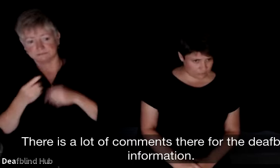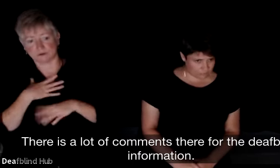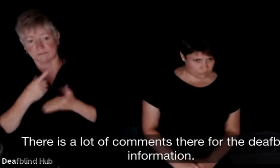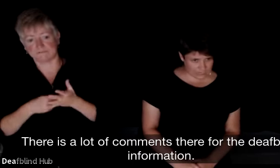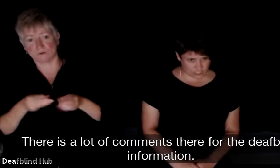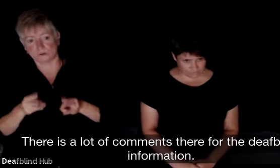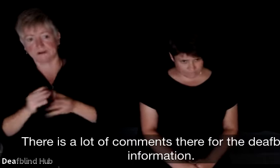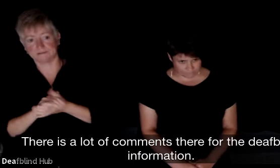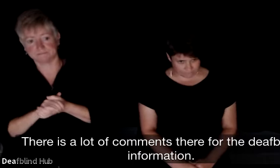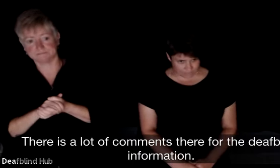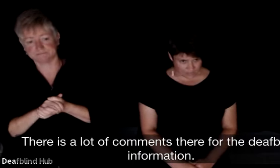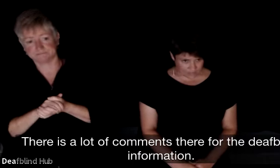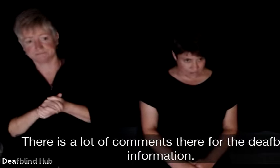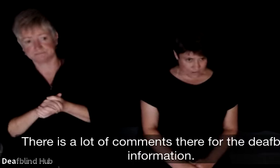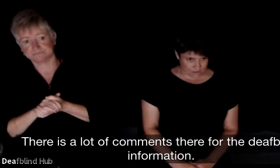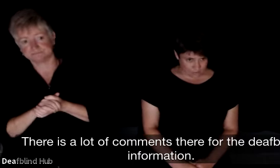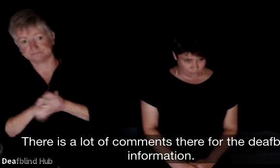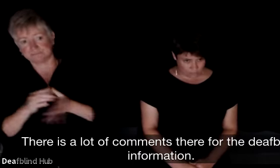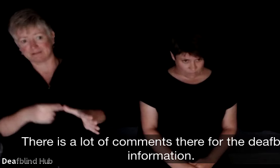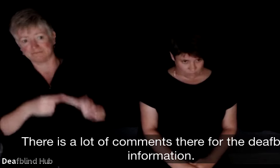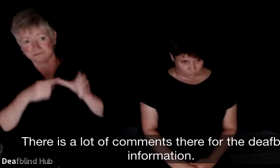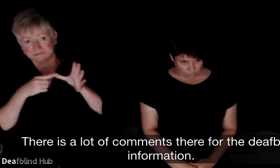receiving a lot of information.